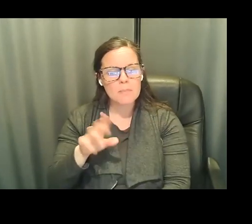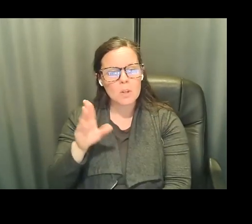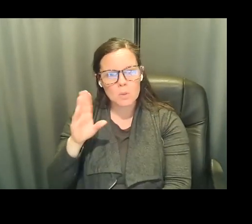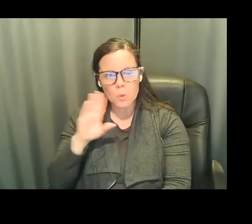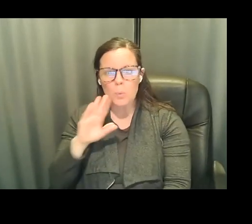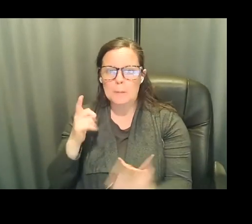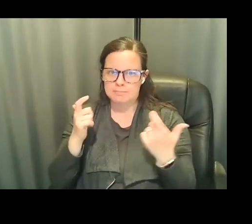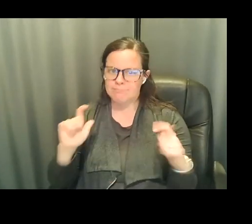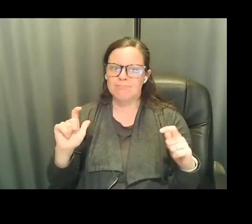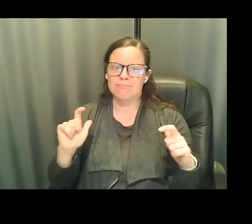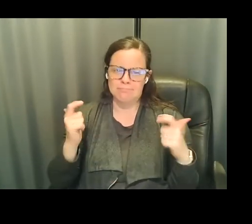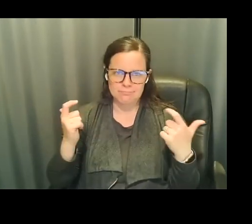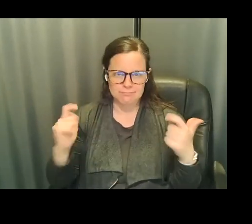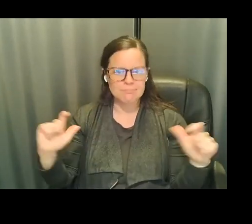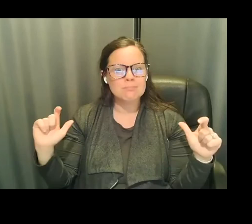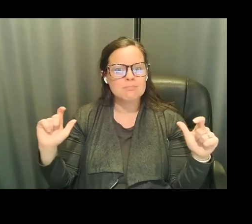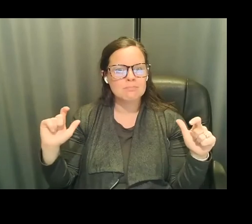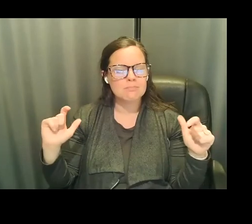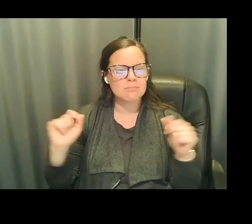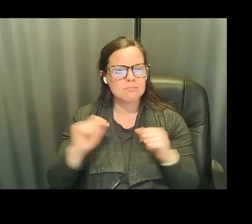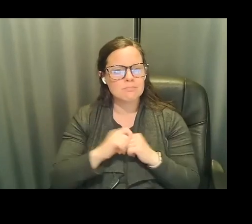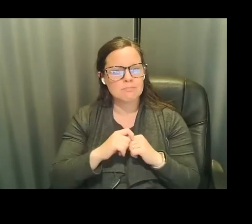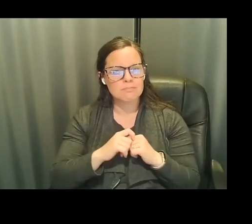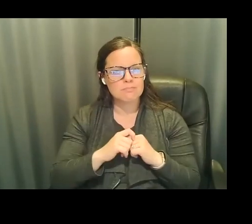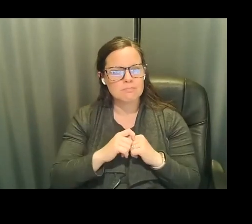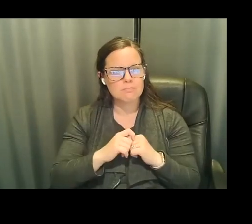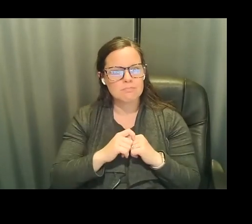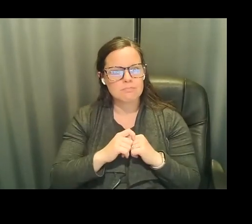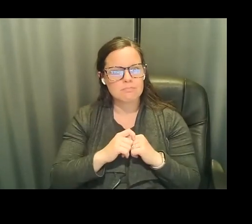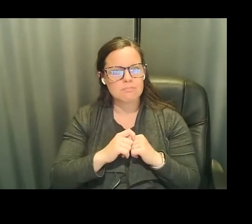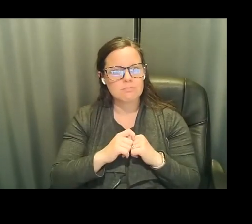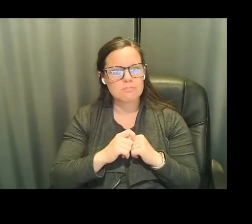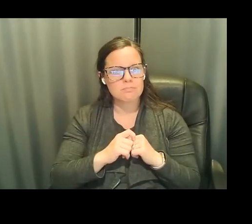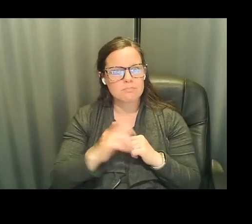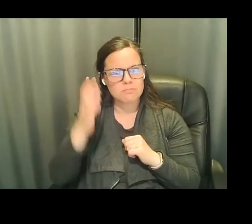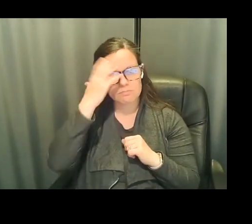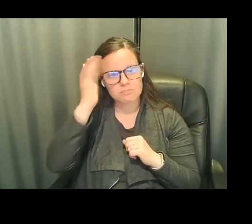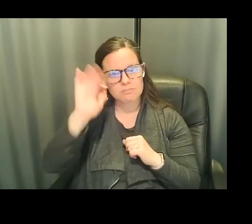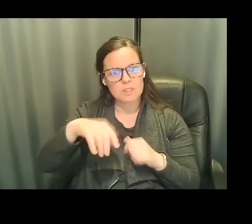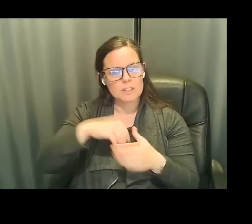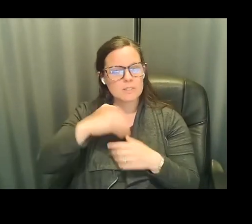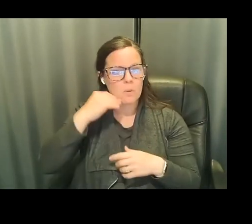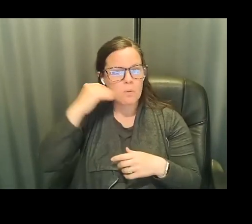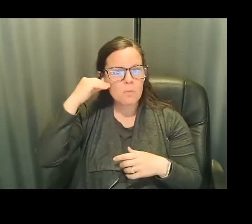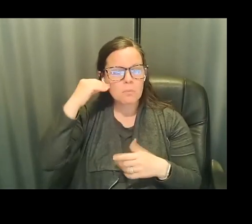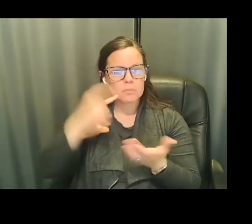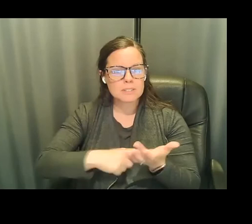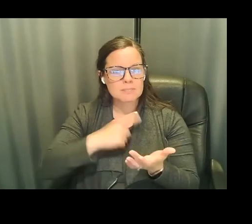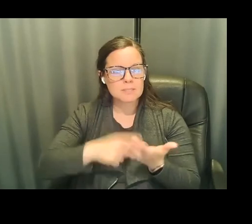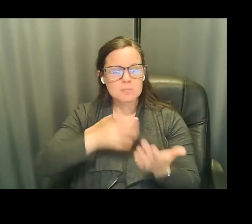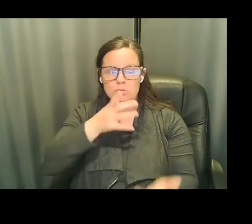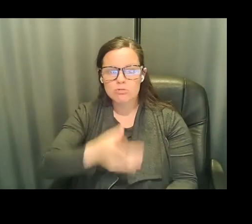huge, because I know that in our homes, sometimes we know that grandparents